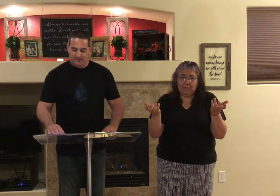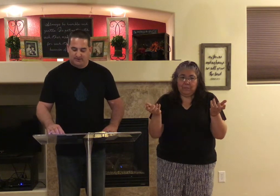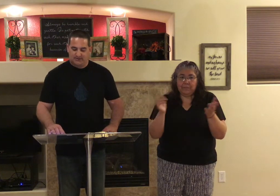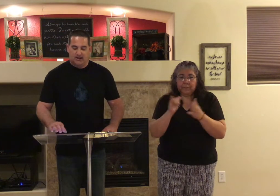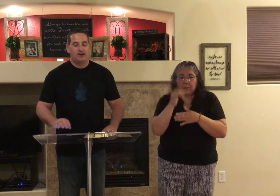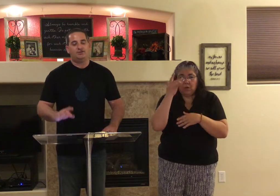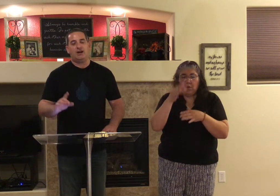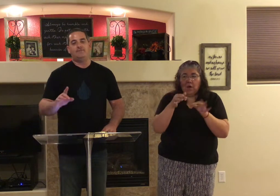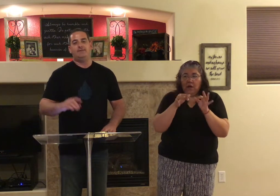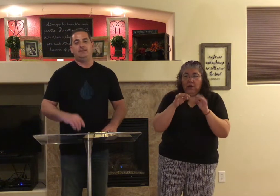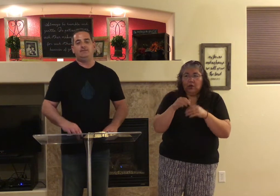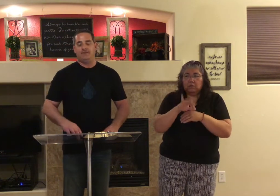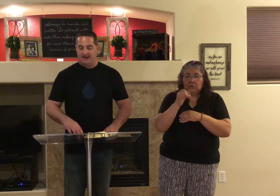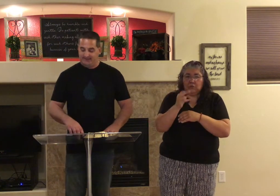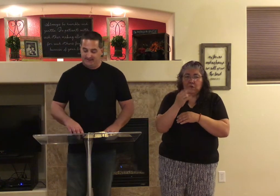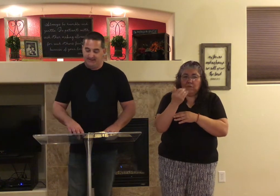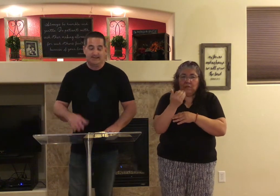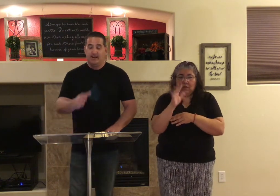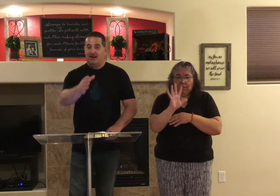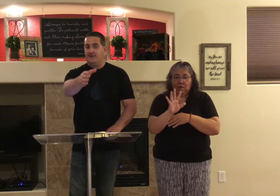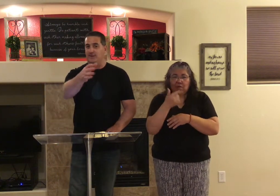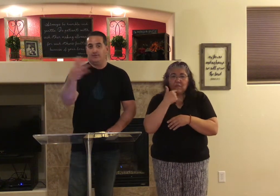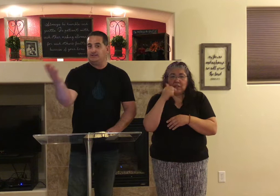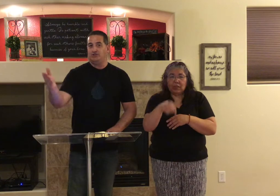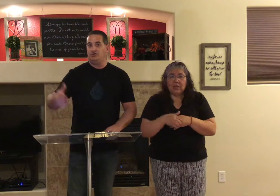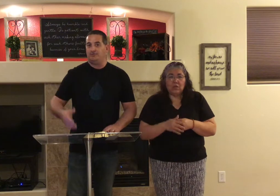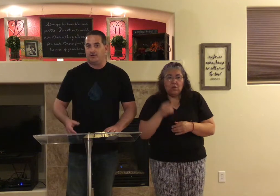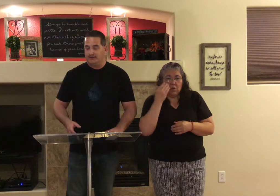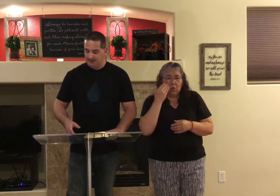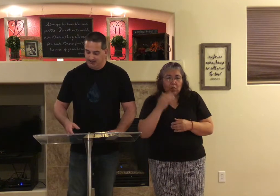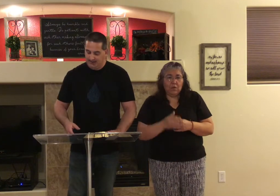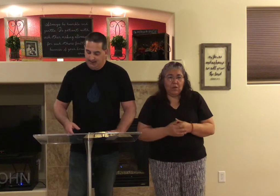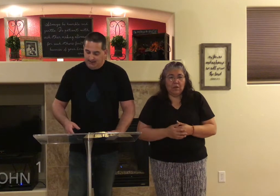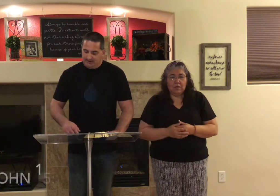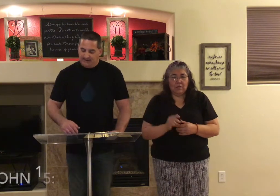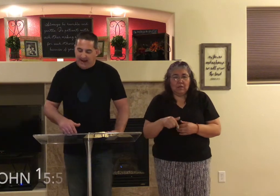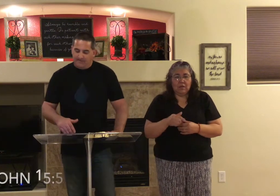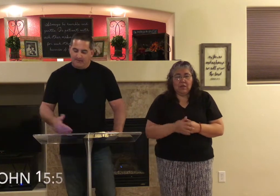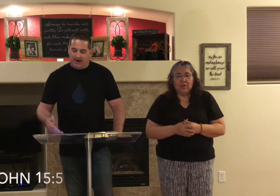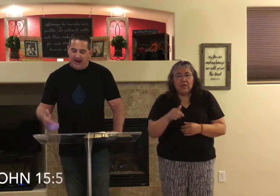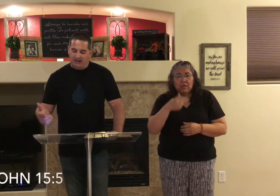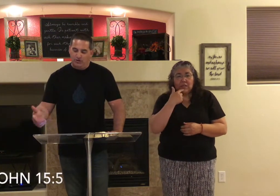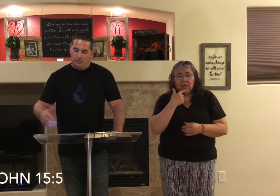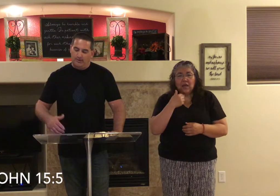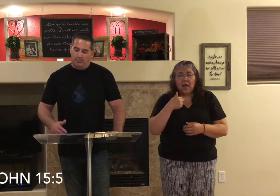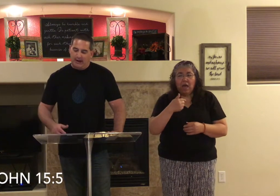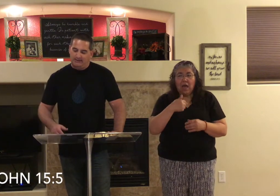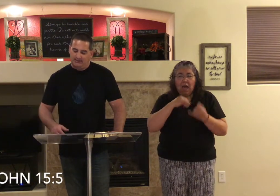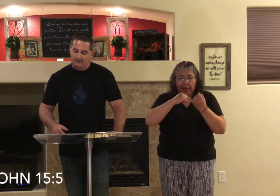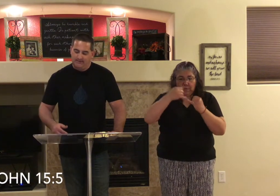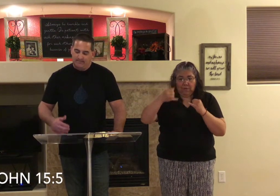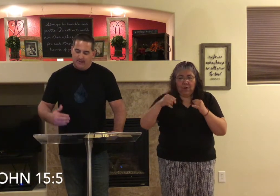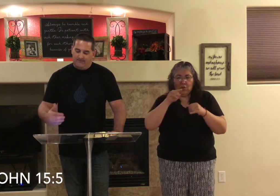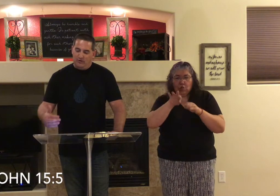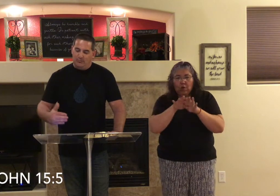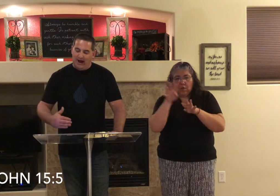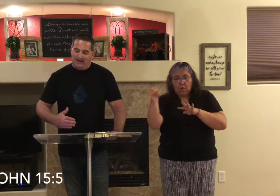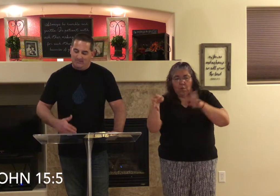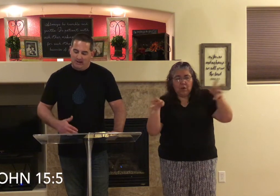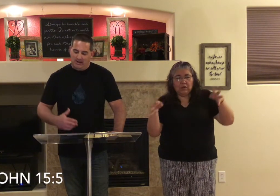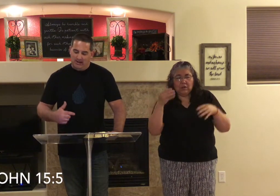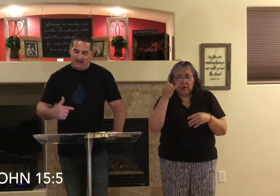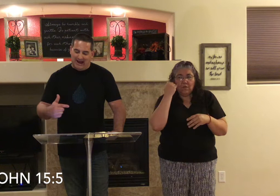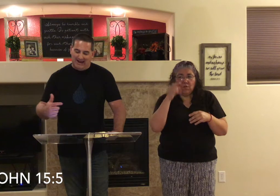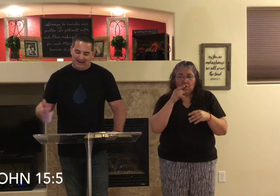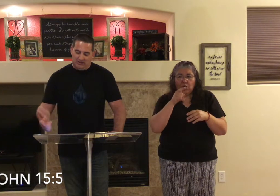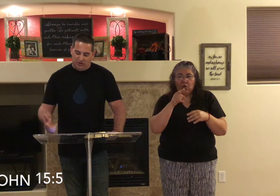why John 15:5 says this, and you've known this, you've heard this. It says, I am the vine and you are the branches. If you abide